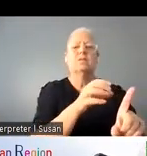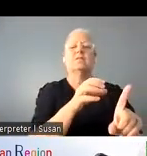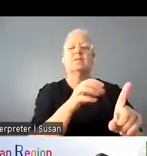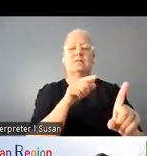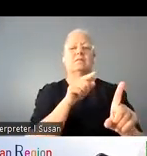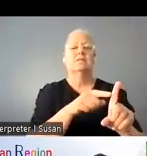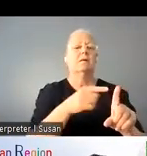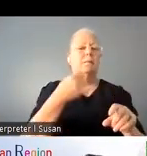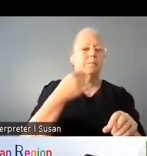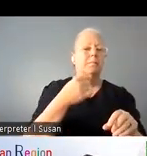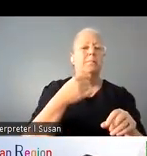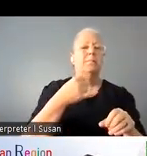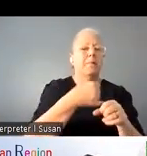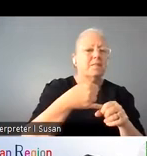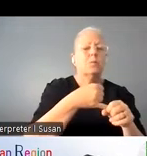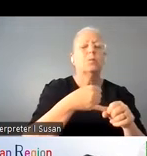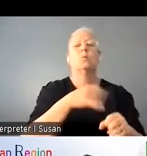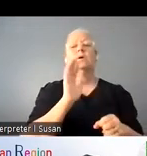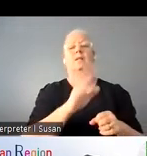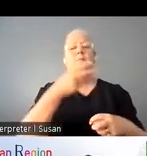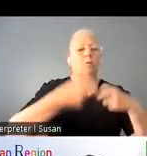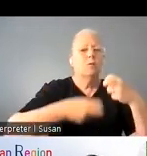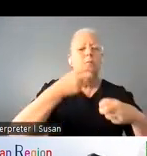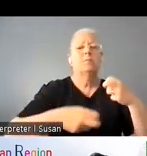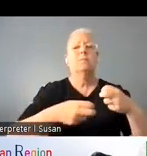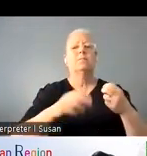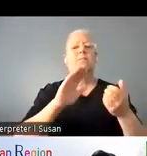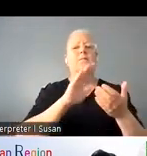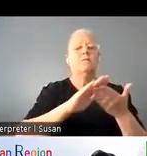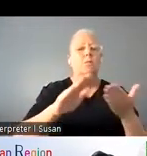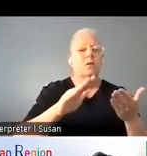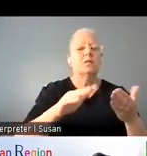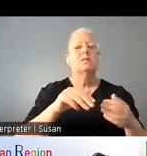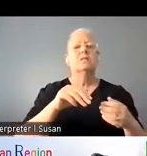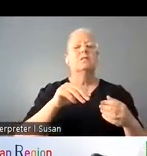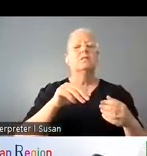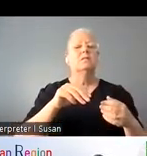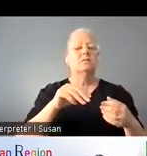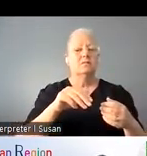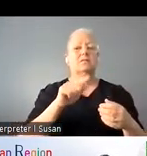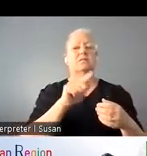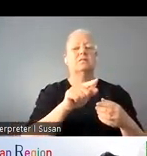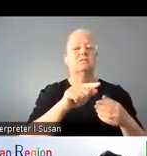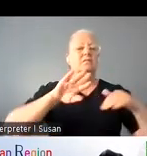physical health problem, poor sanitation, no limit of detention, segregation,